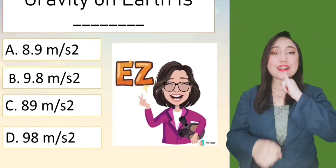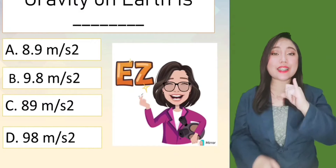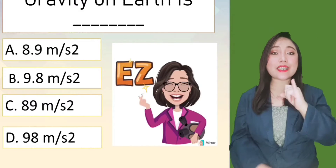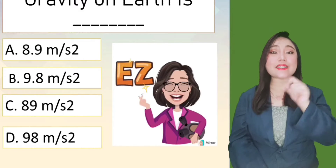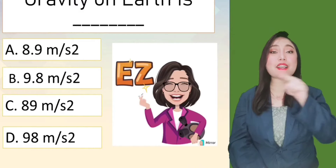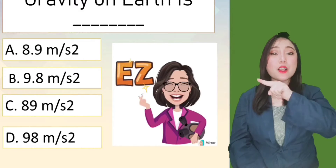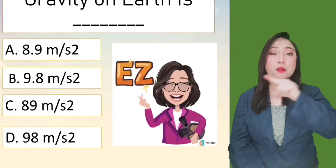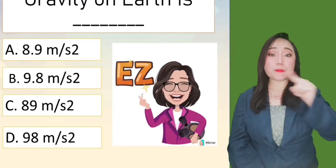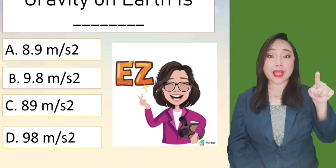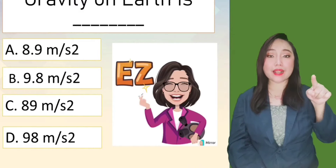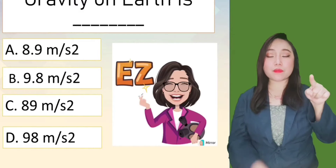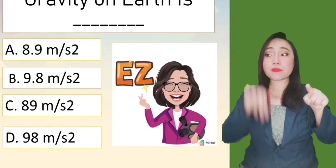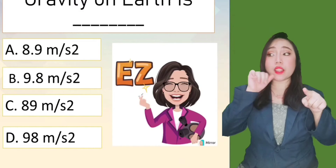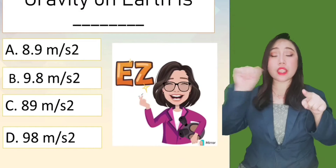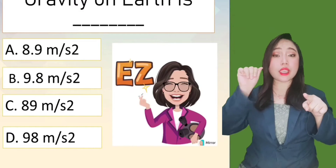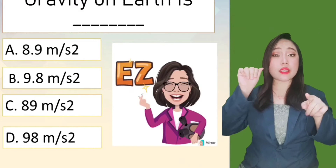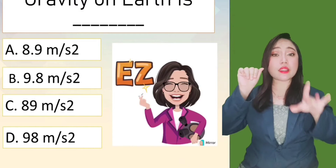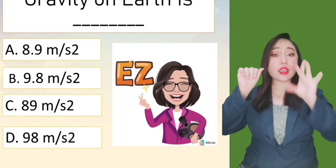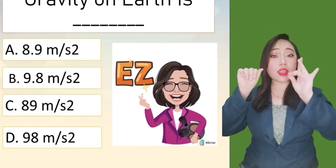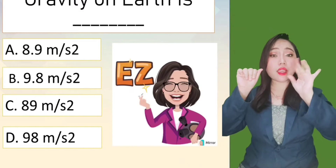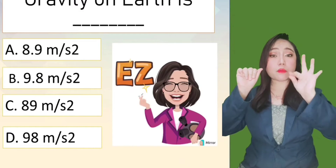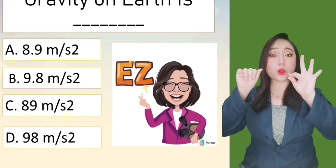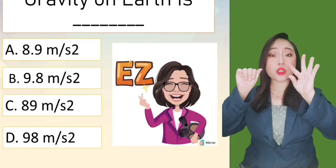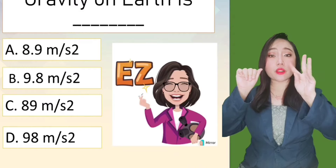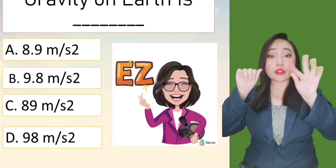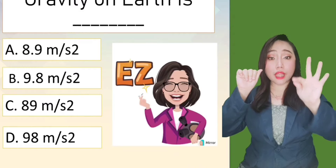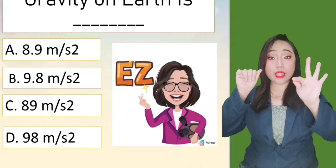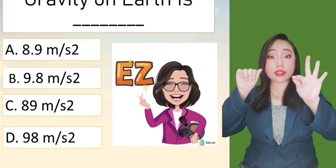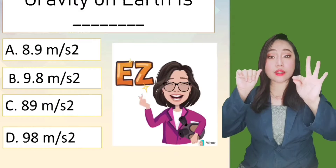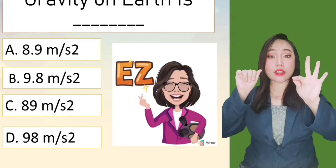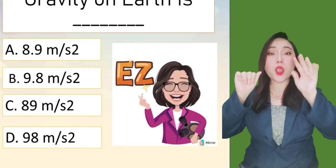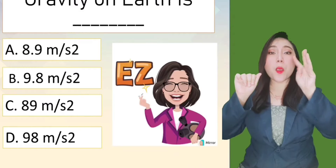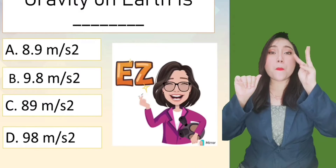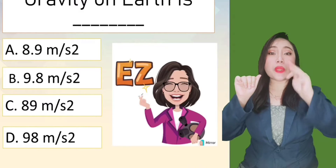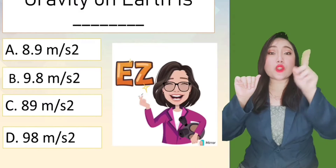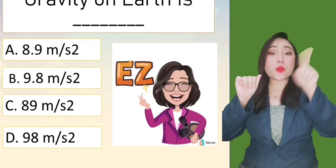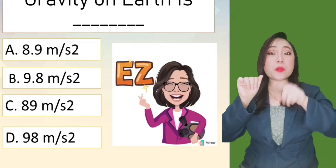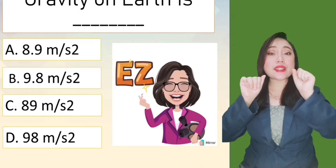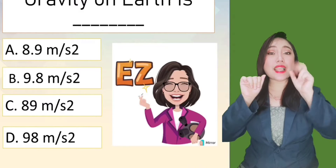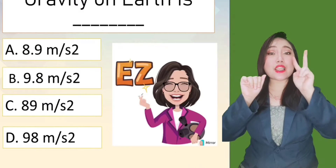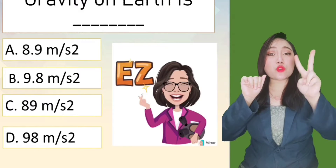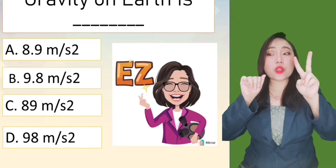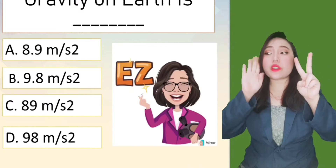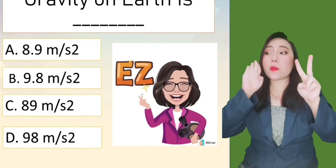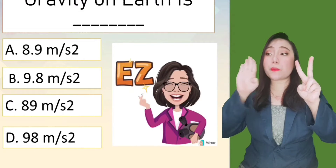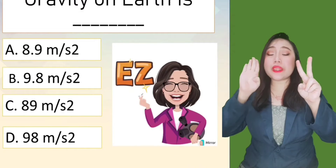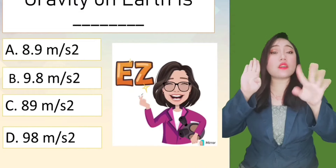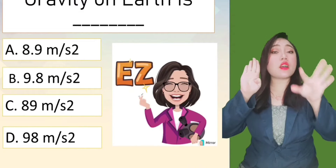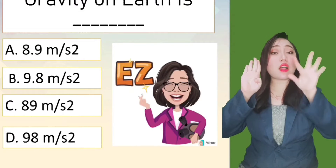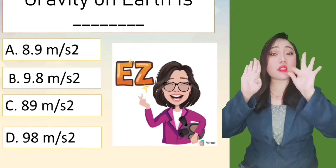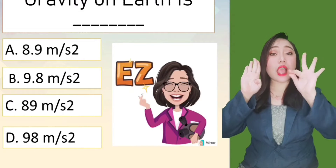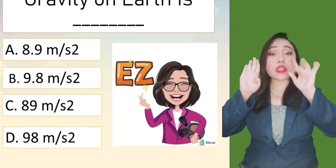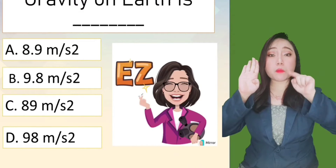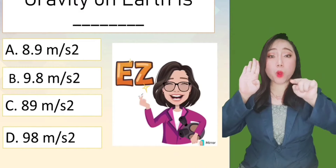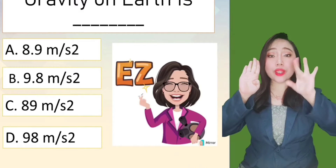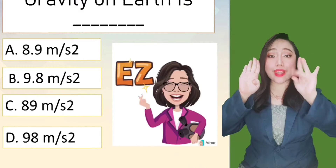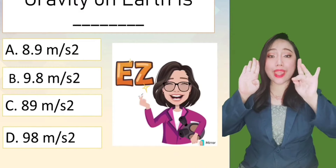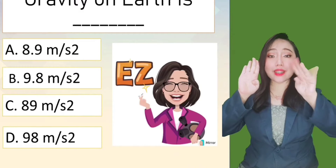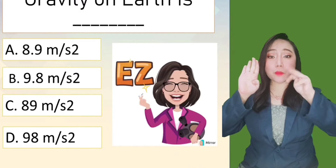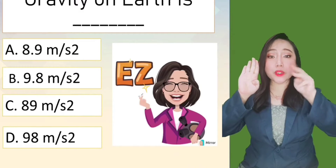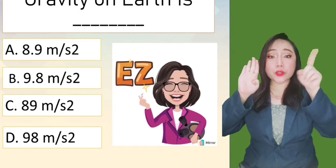Gravity here on Earth is blank. A. 8.9 meter per second squared.